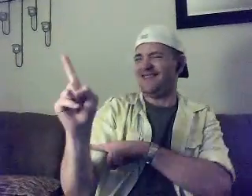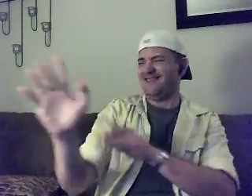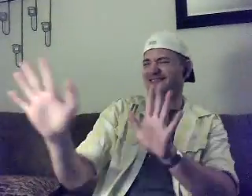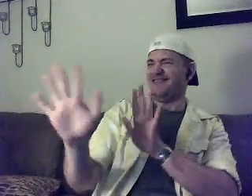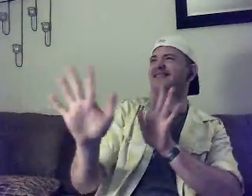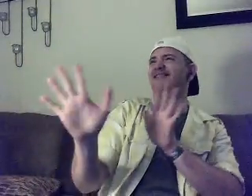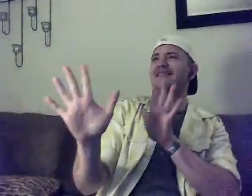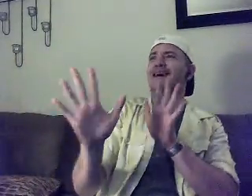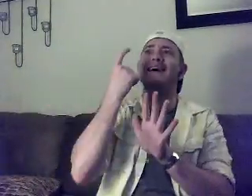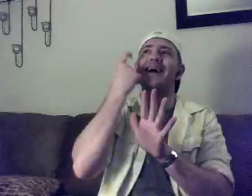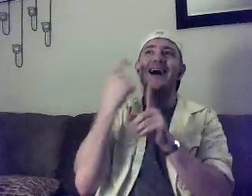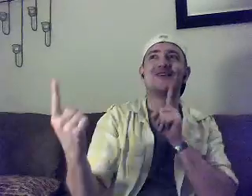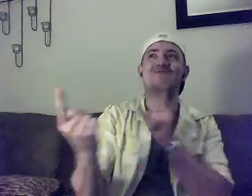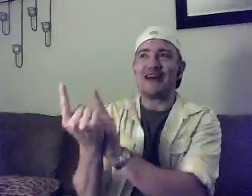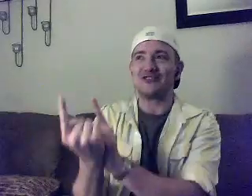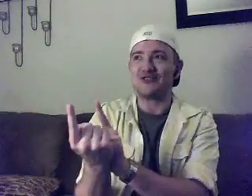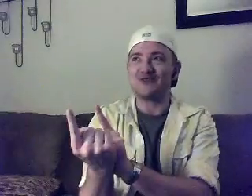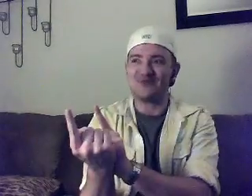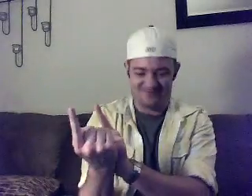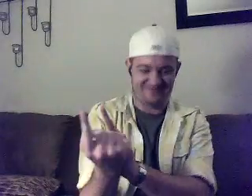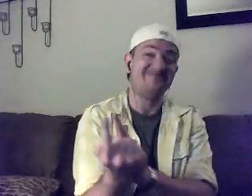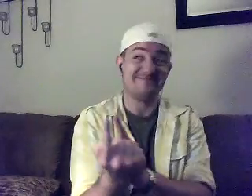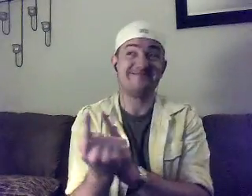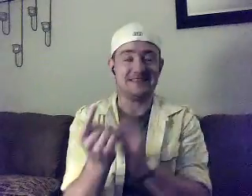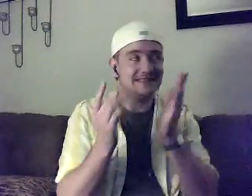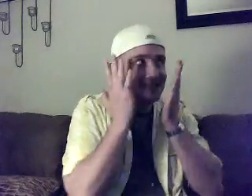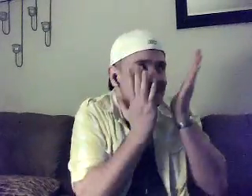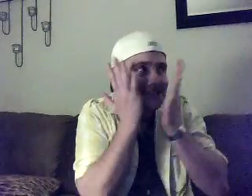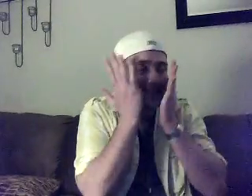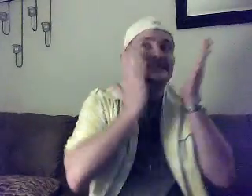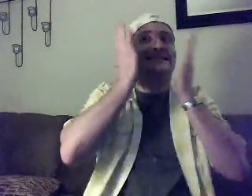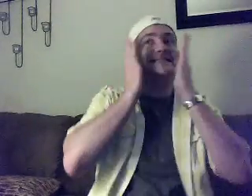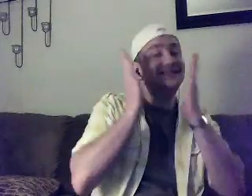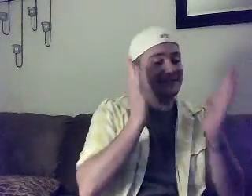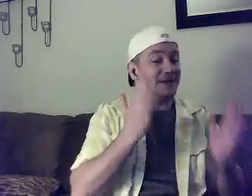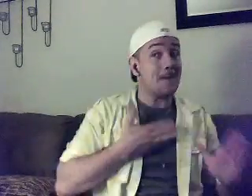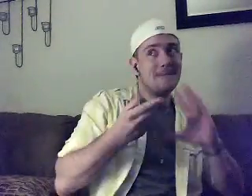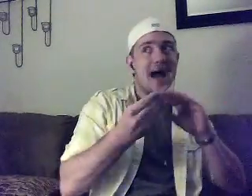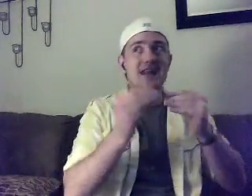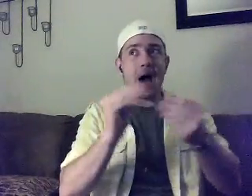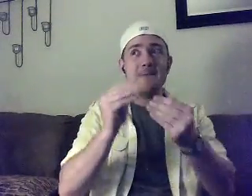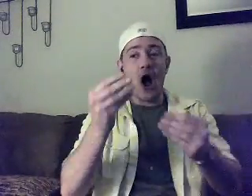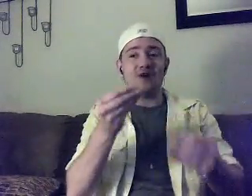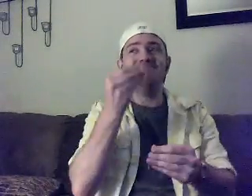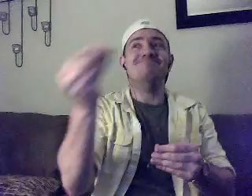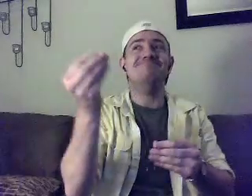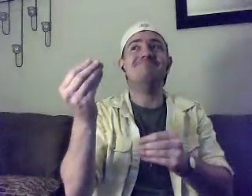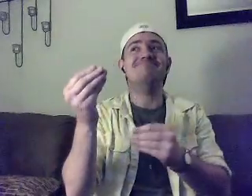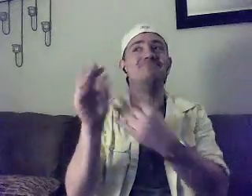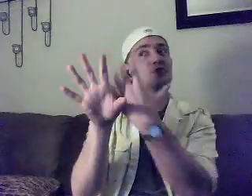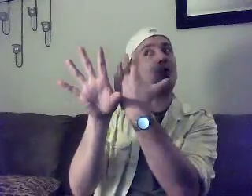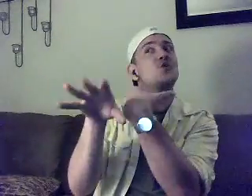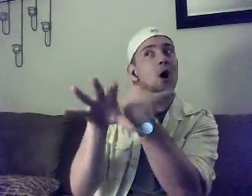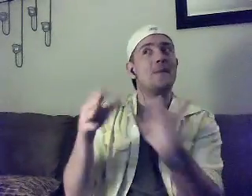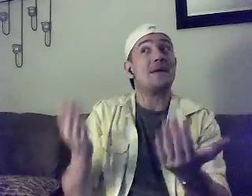baby? Hey, I just met you And this is crazy But here's my number So call me,